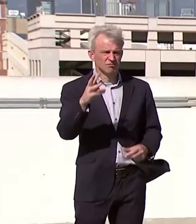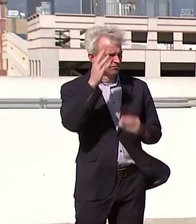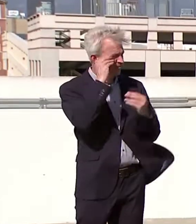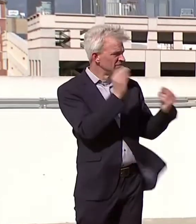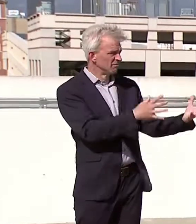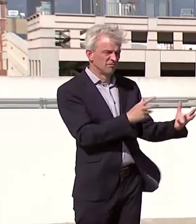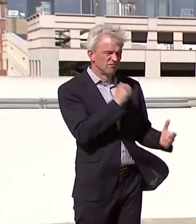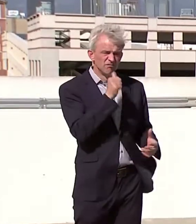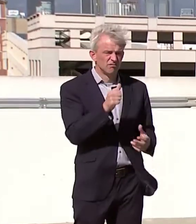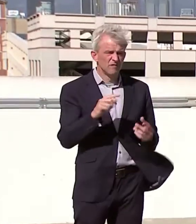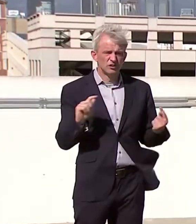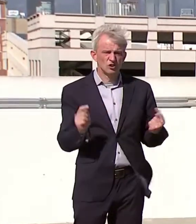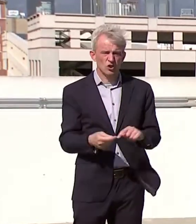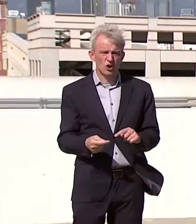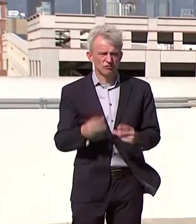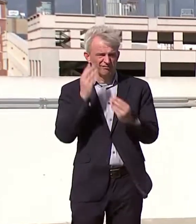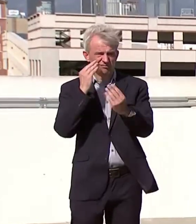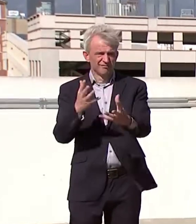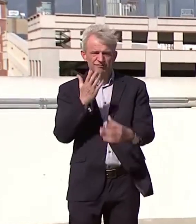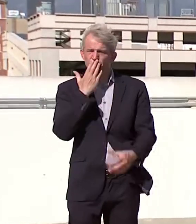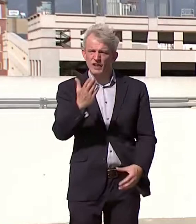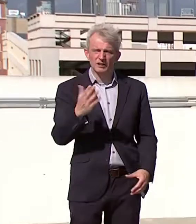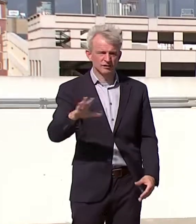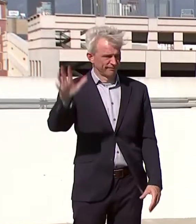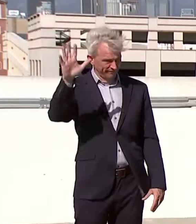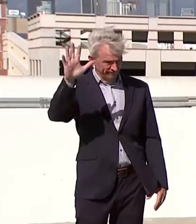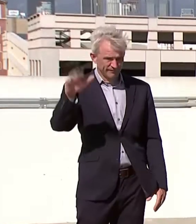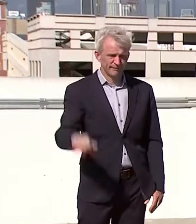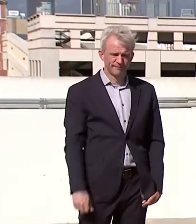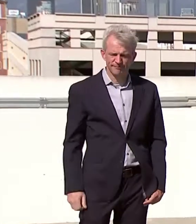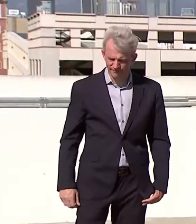Just to let you know. Okay. Thanks, everyone. Fight on.